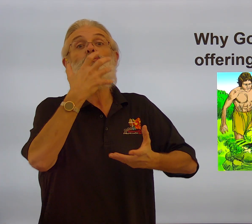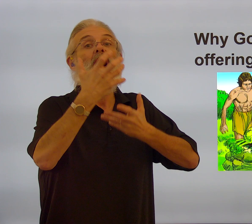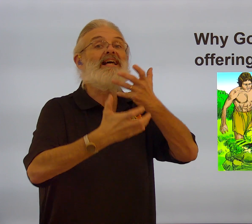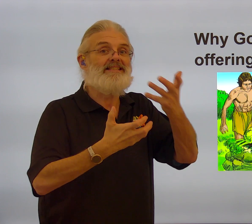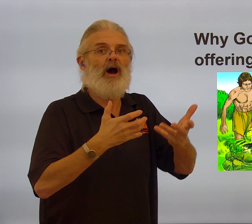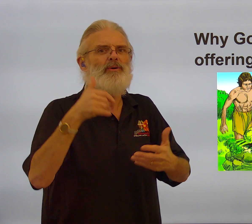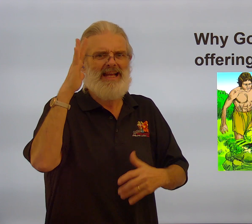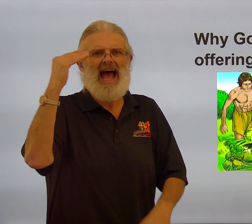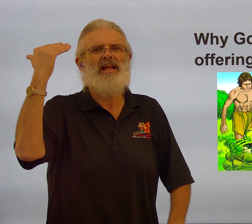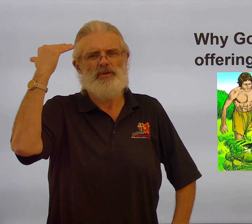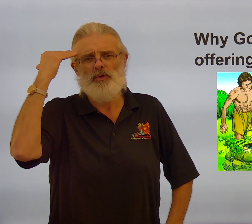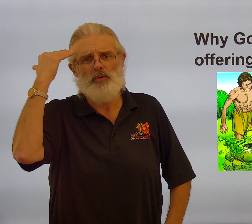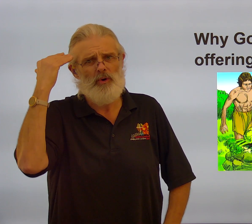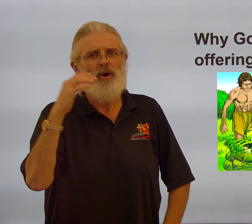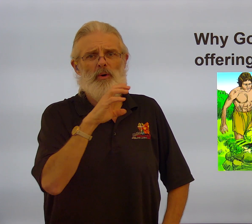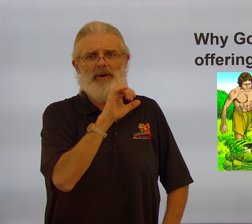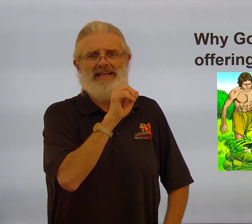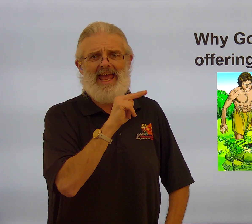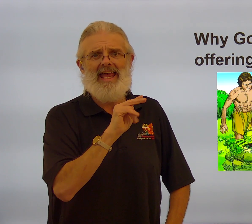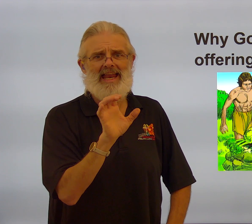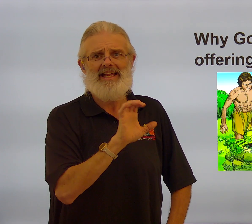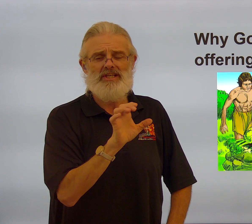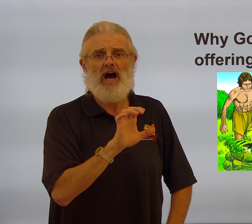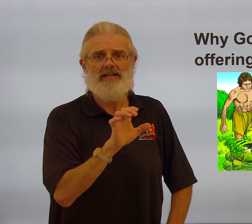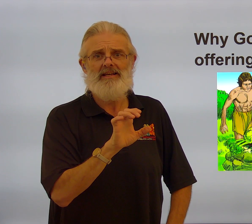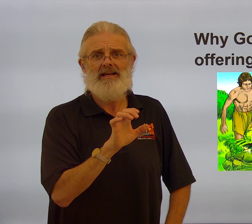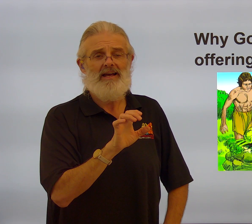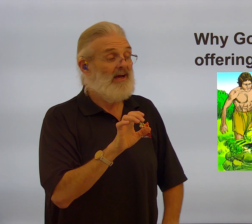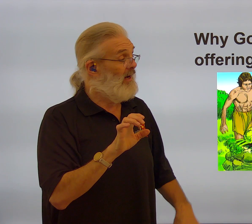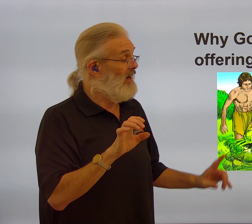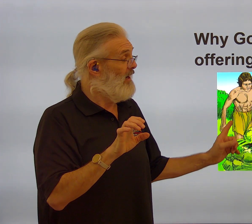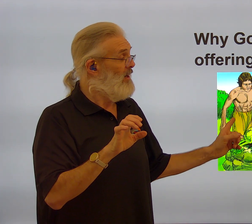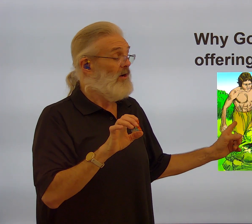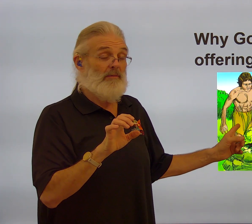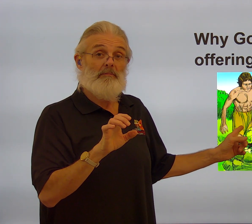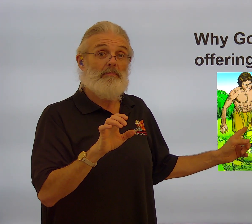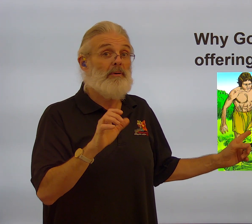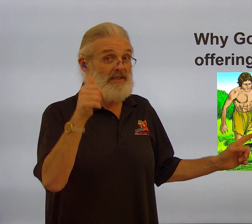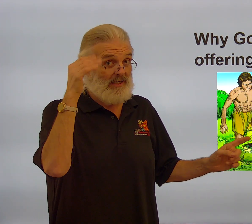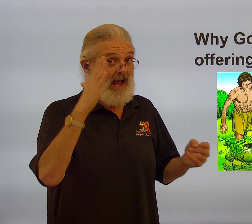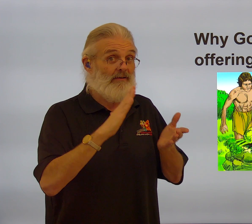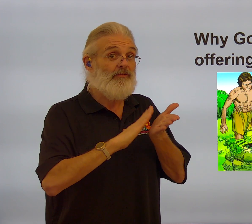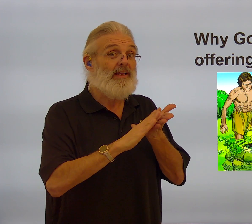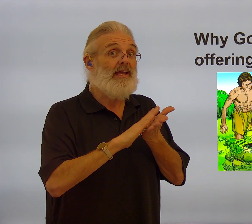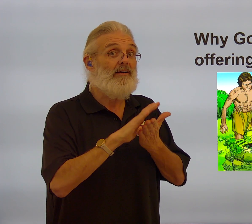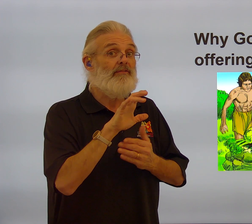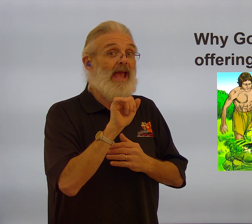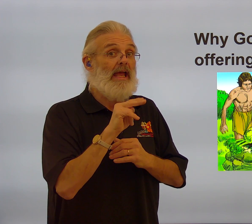cries out. God knew what Cain had done. But did God forgive Cain?